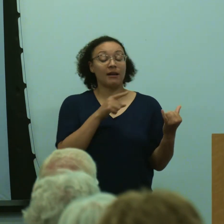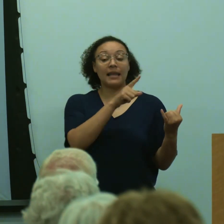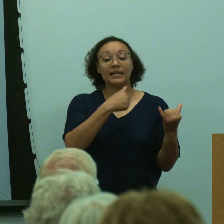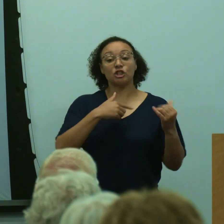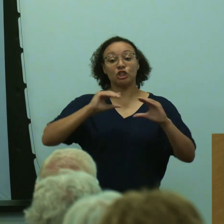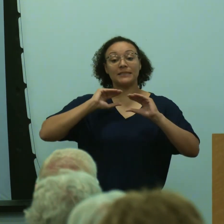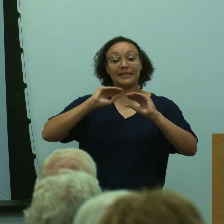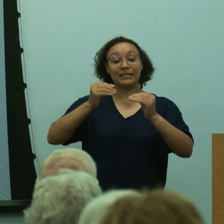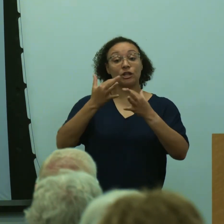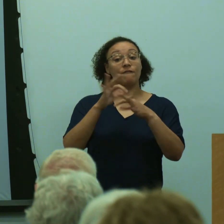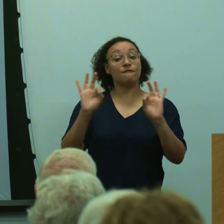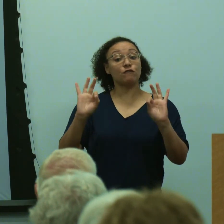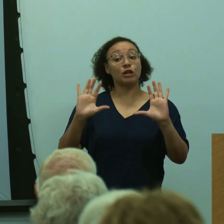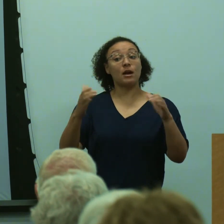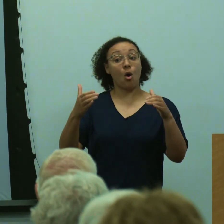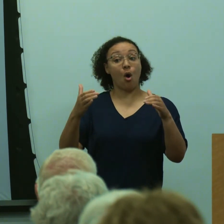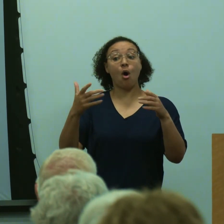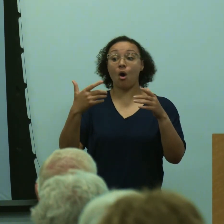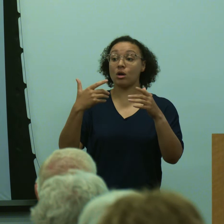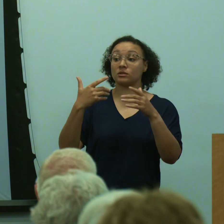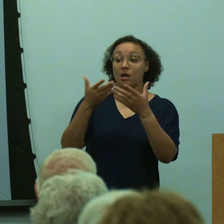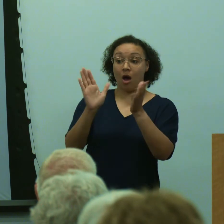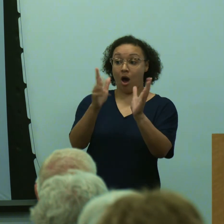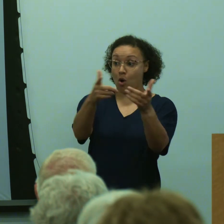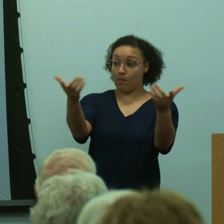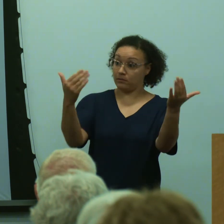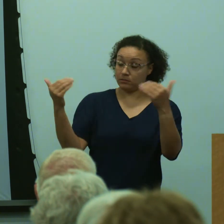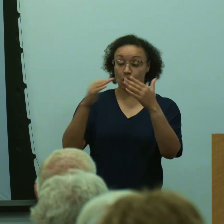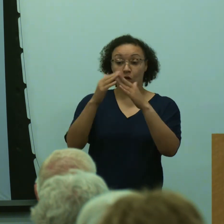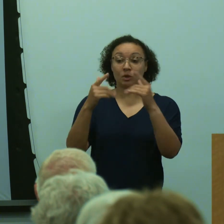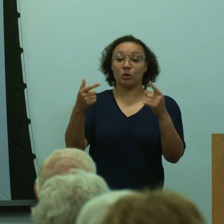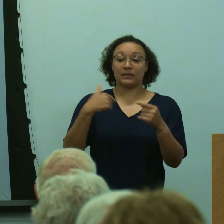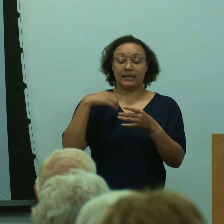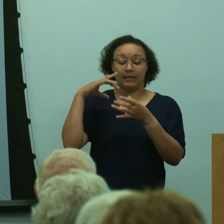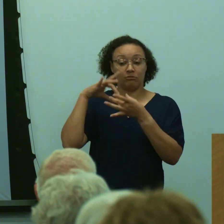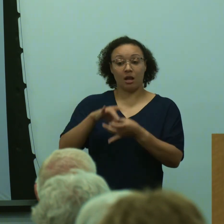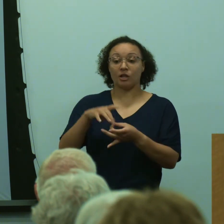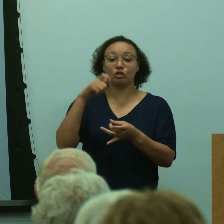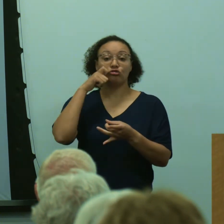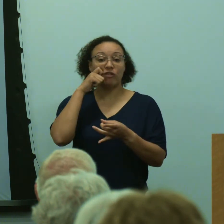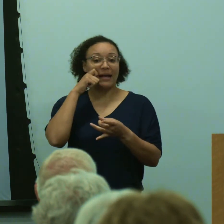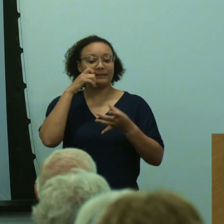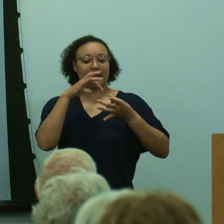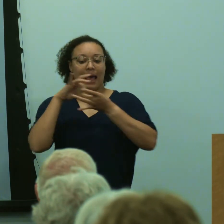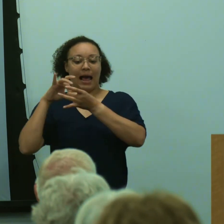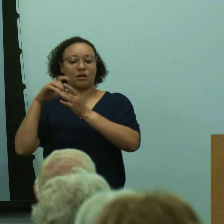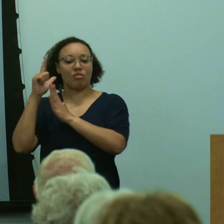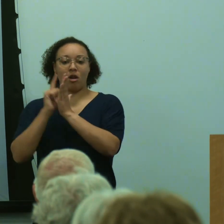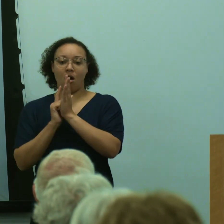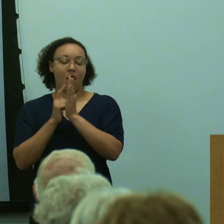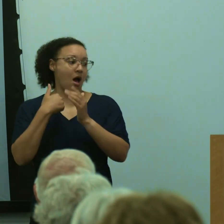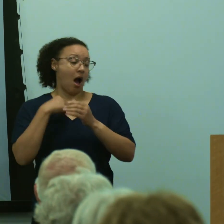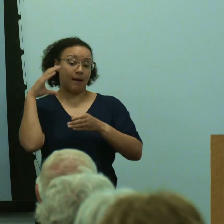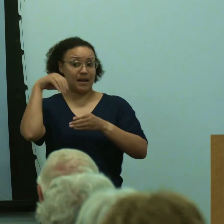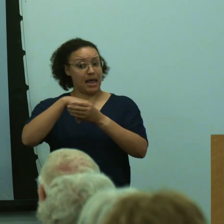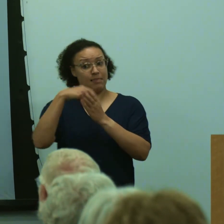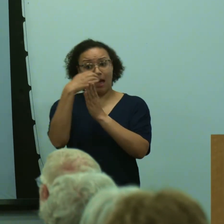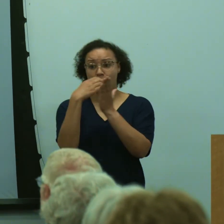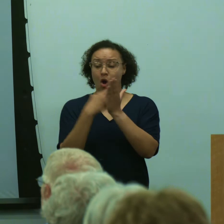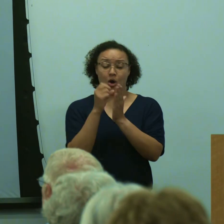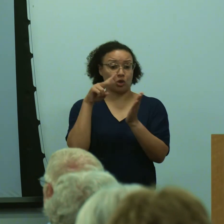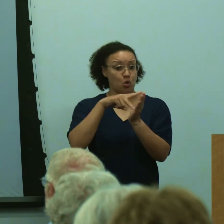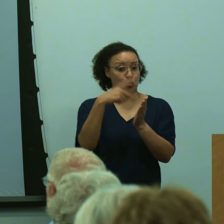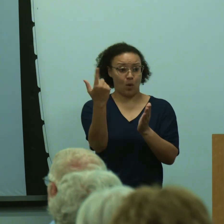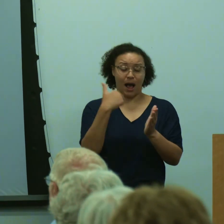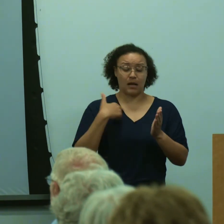teaching a free course open to the community entitled Race and the Law. I've taken this course twice. It's so good. I really encourage you to attend